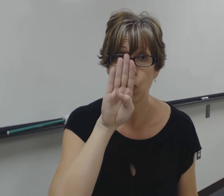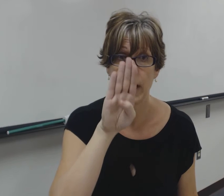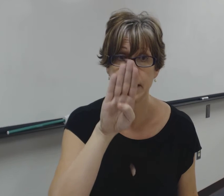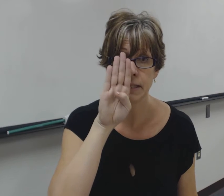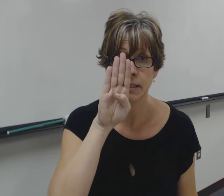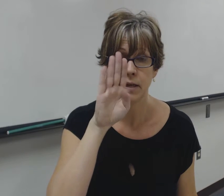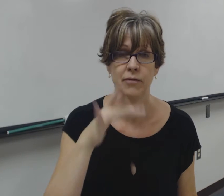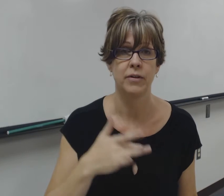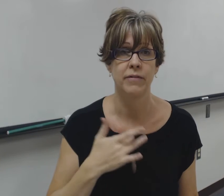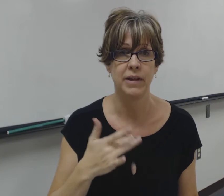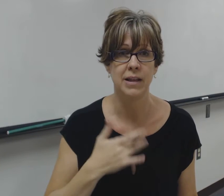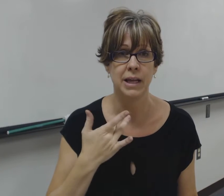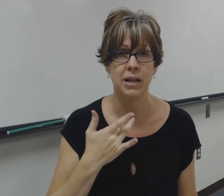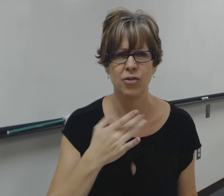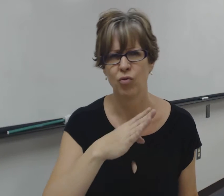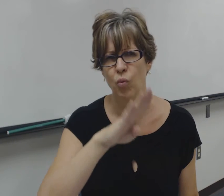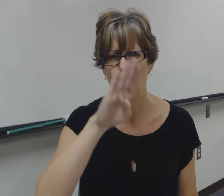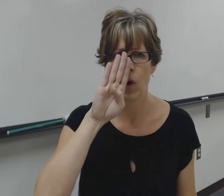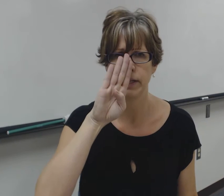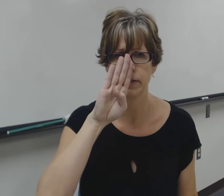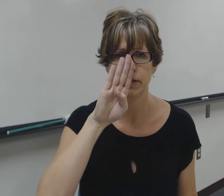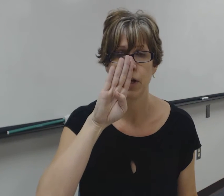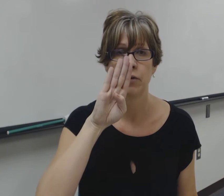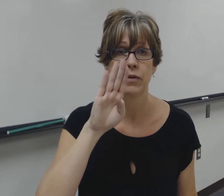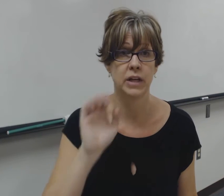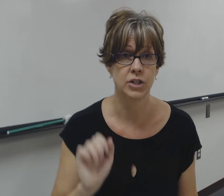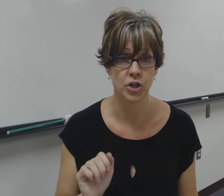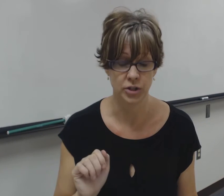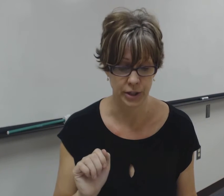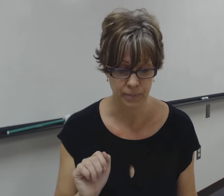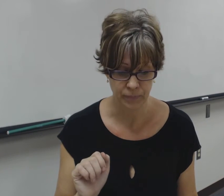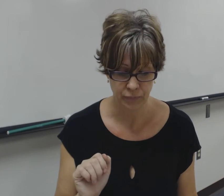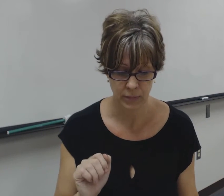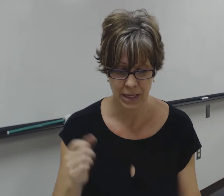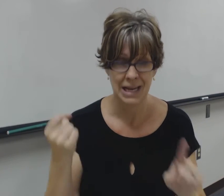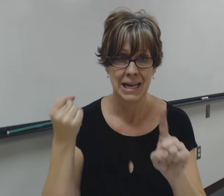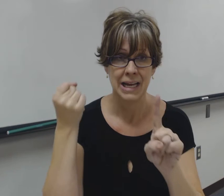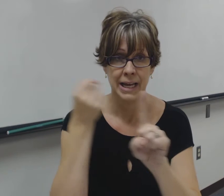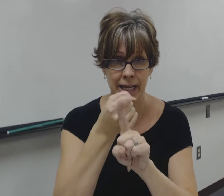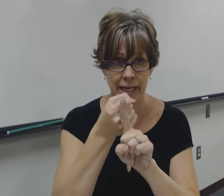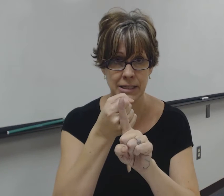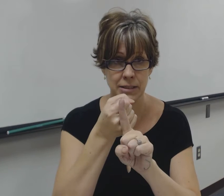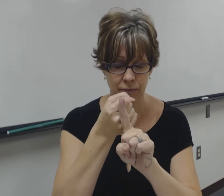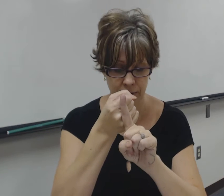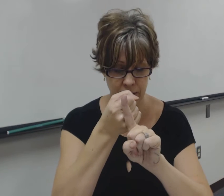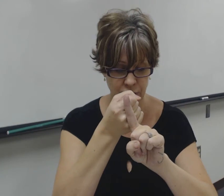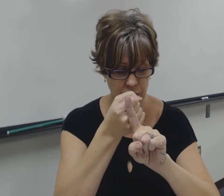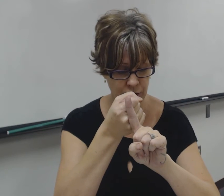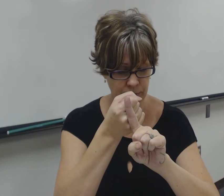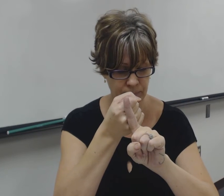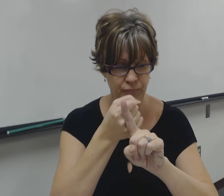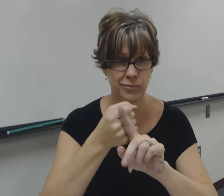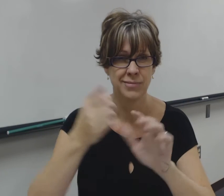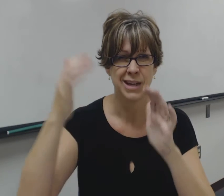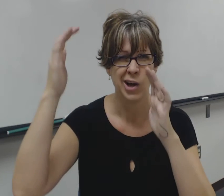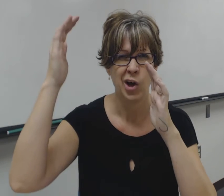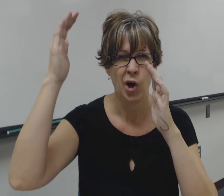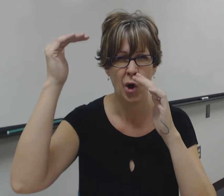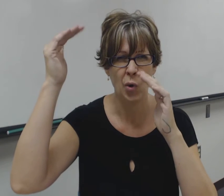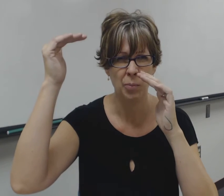twice for the feeling once for the conjunction hit for the conjunction hope